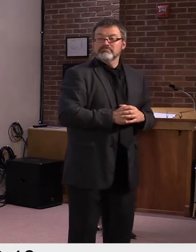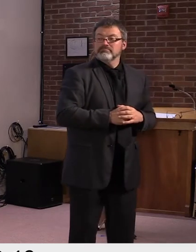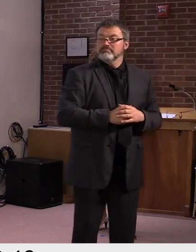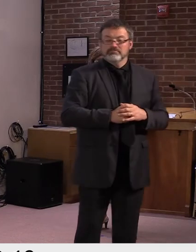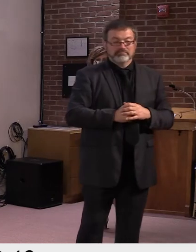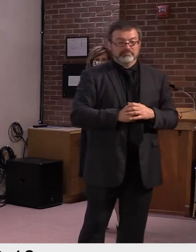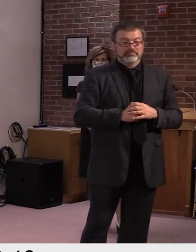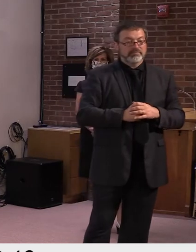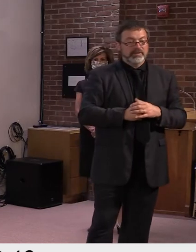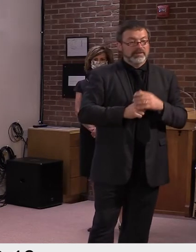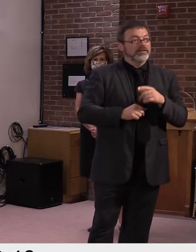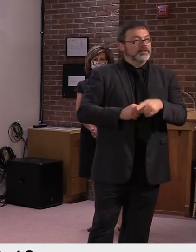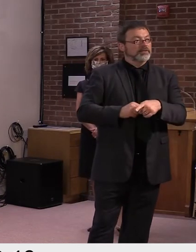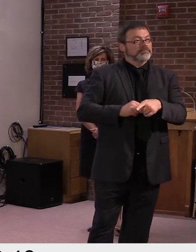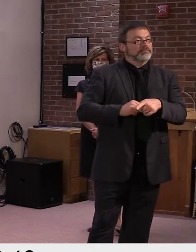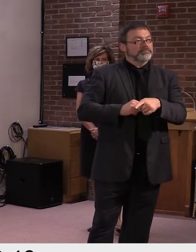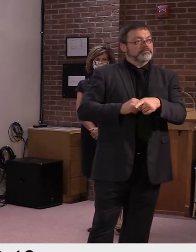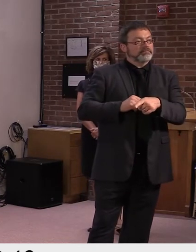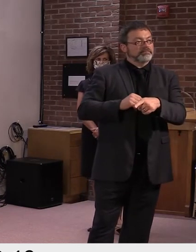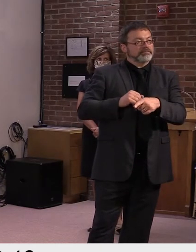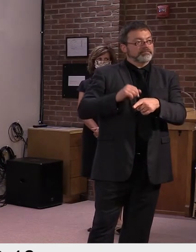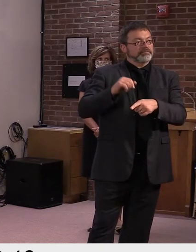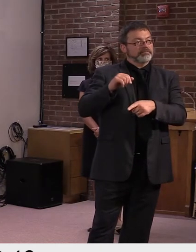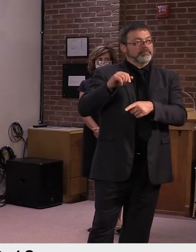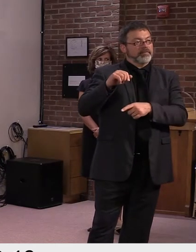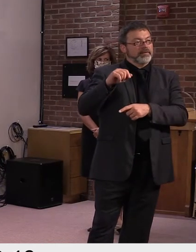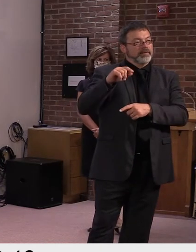All right, Andrew, Caledonia Record.